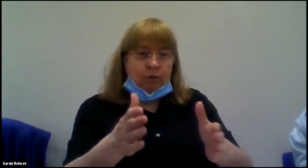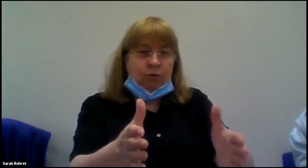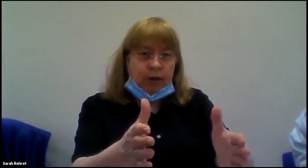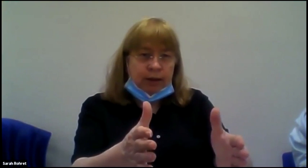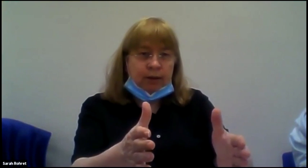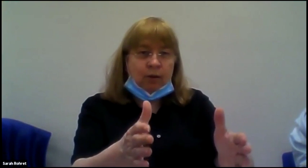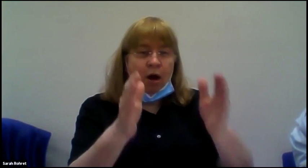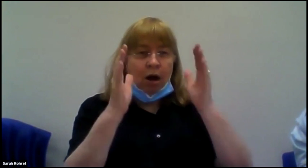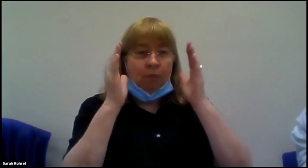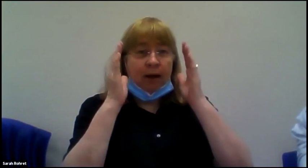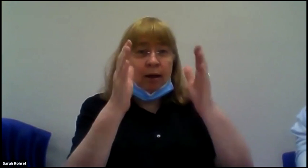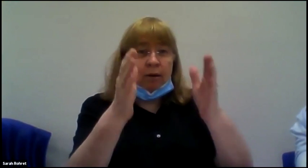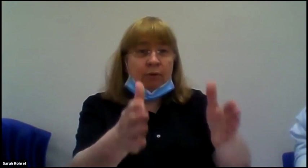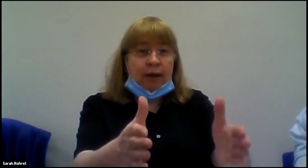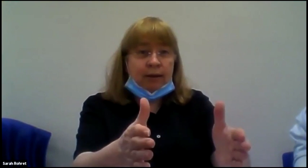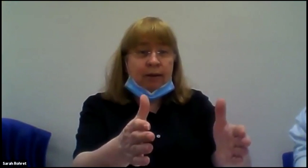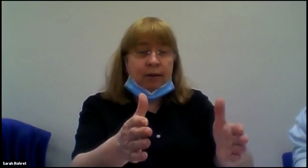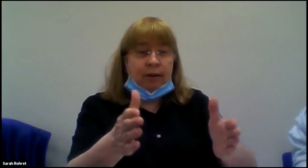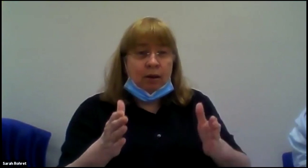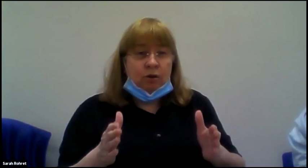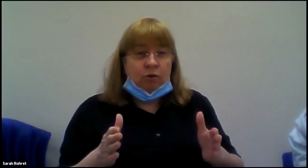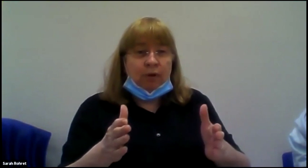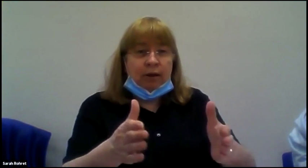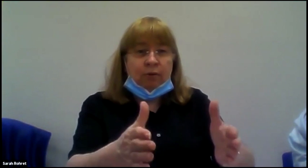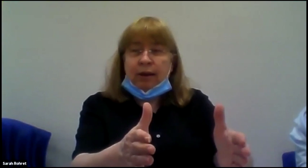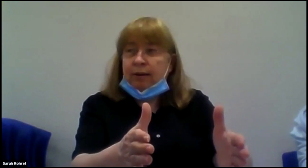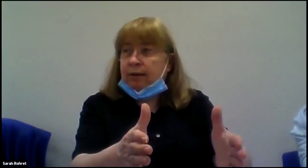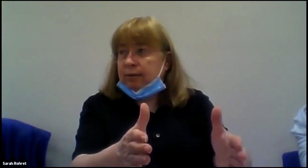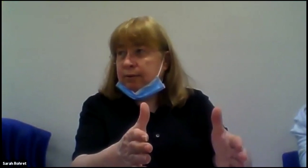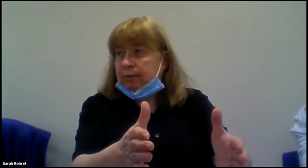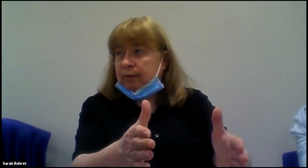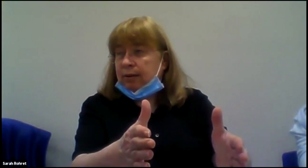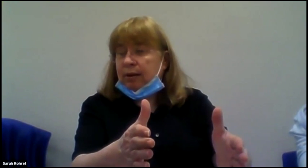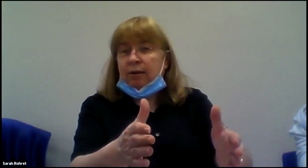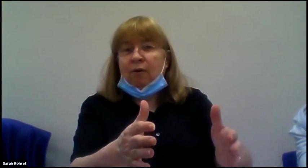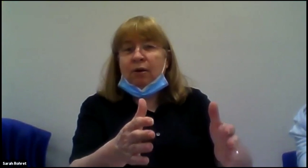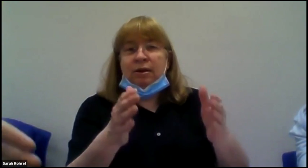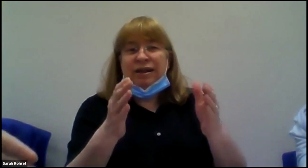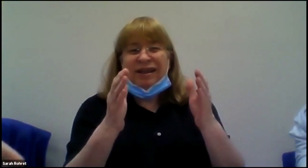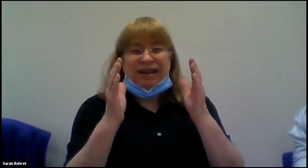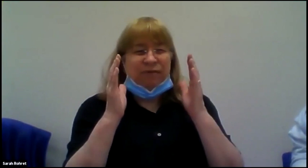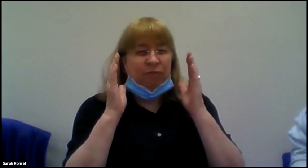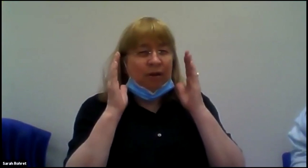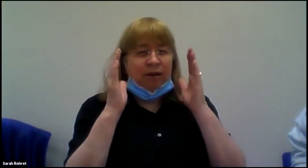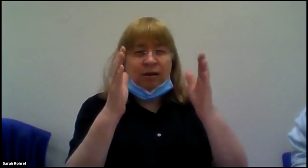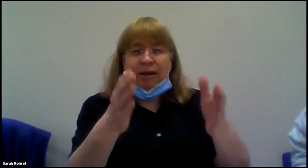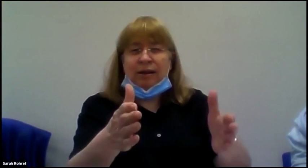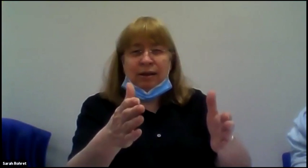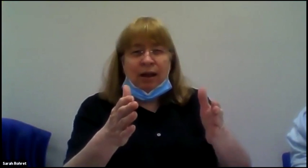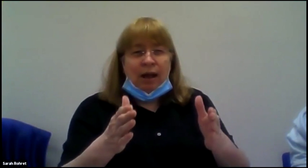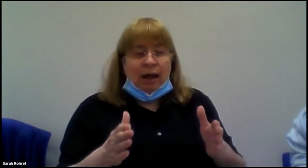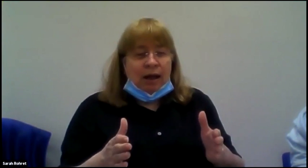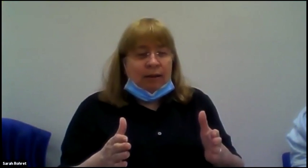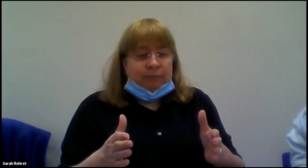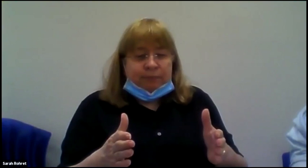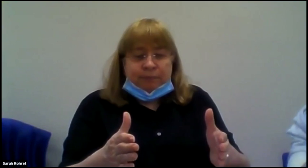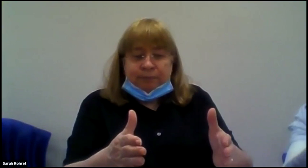street. So hallway kind of goes like this, street goes like this. So it's just a really,